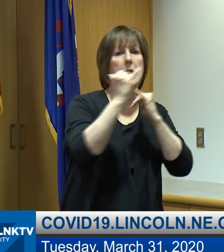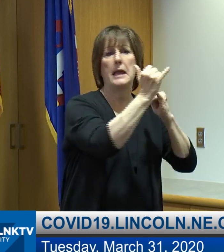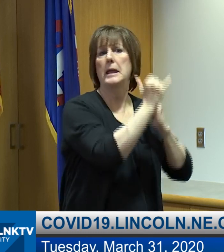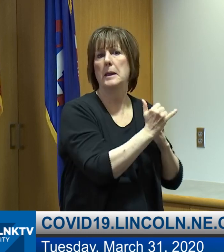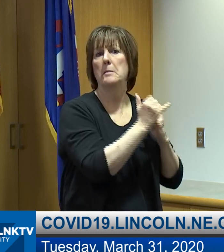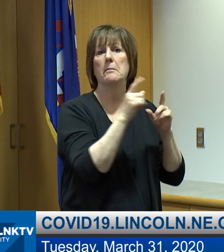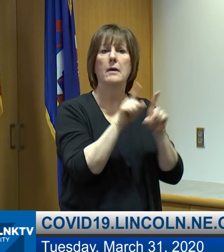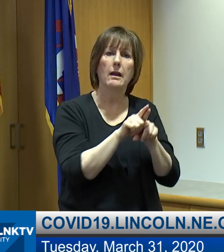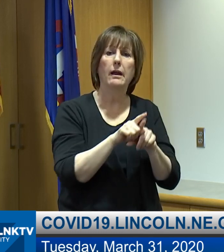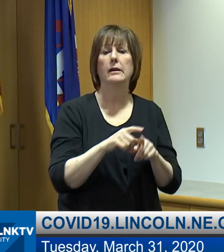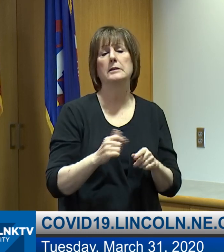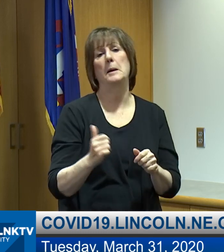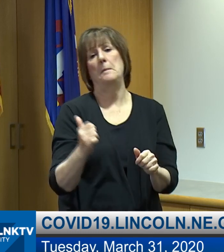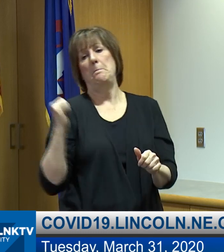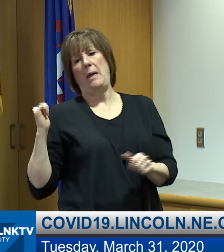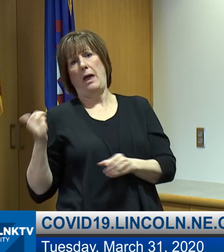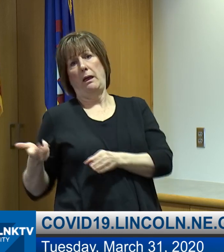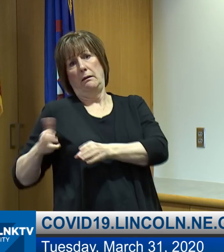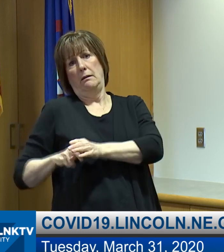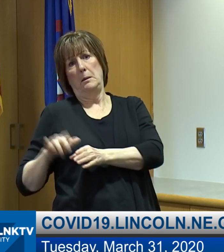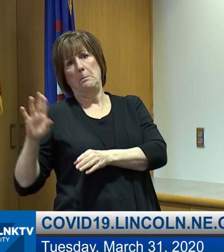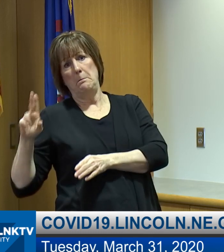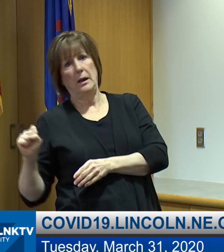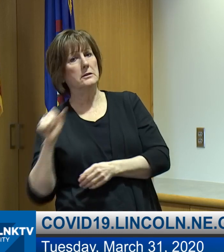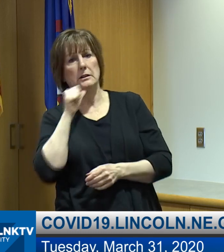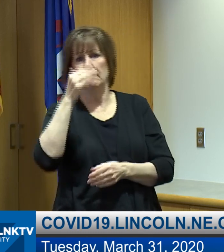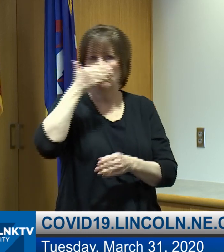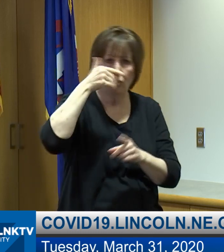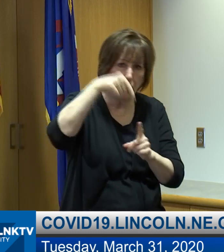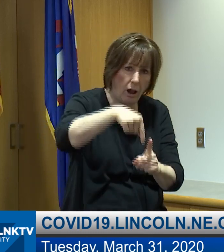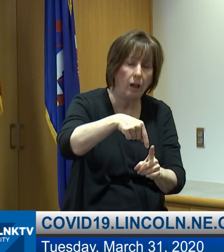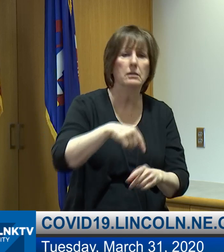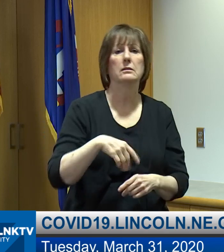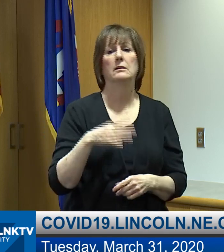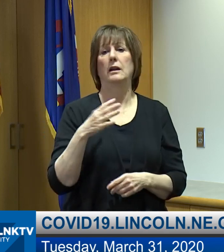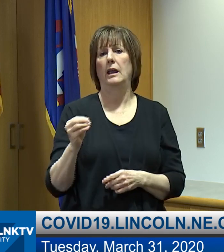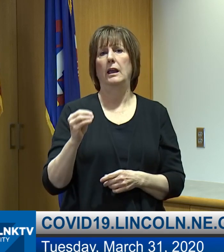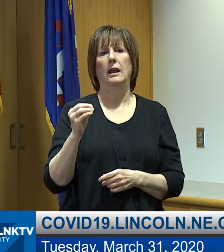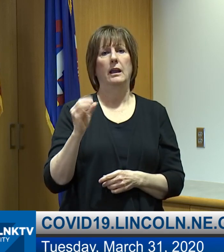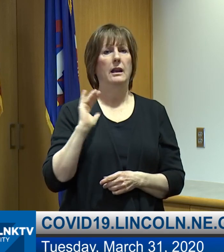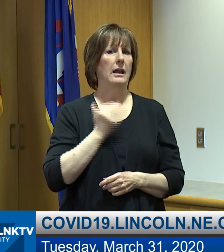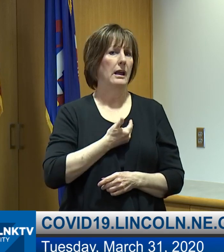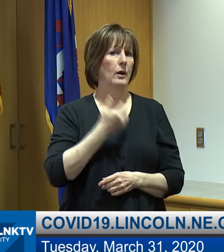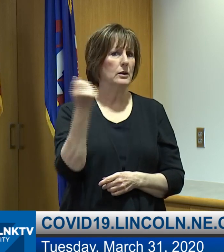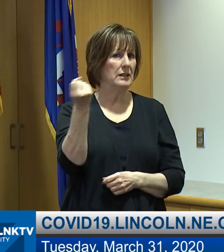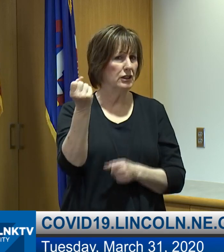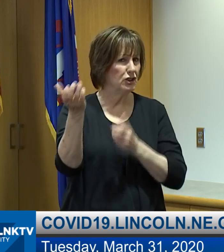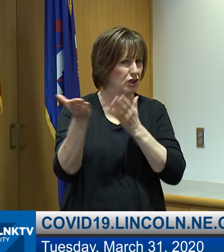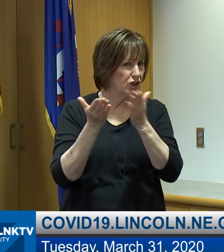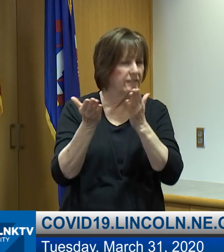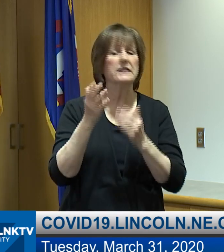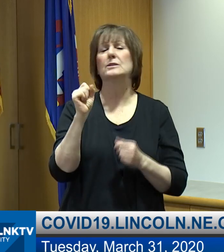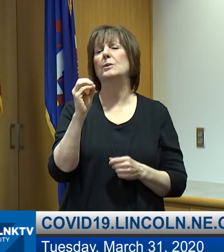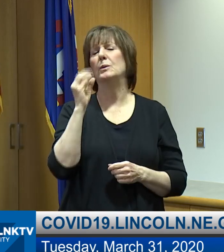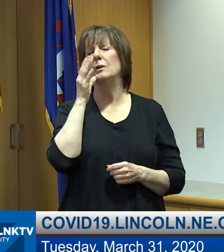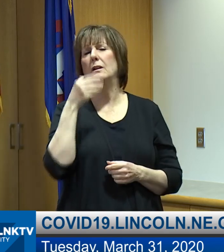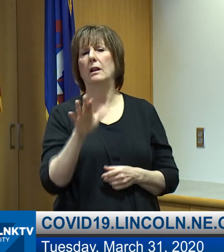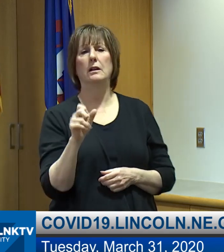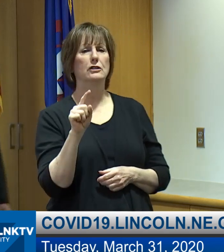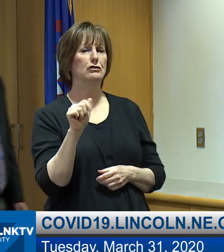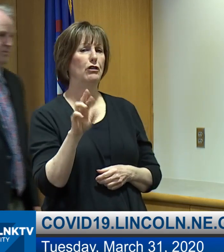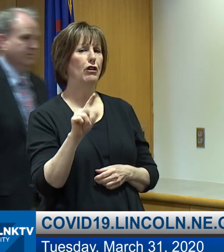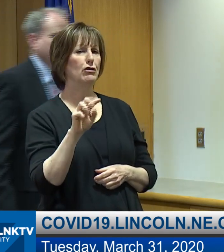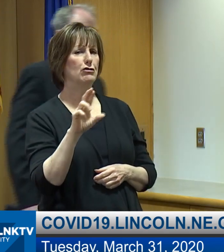such as the rear loading and the Saturday service. But with regards specifically to StarTran, I will let